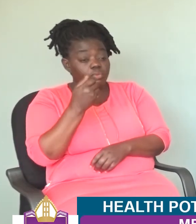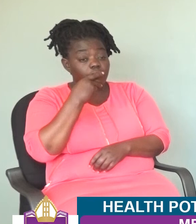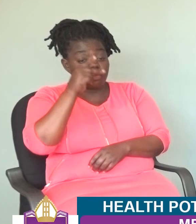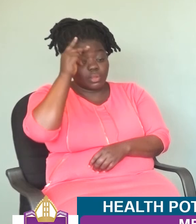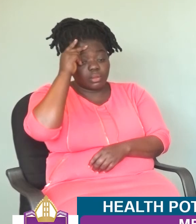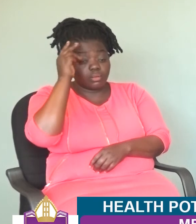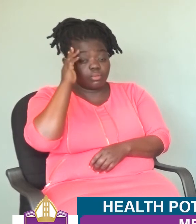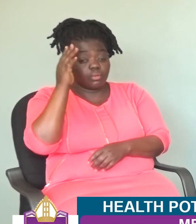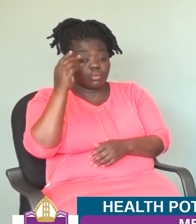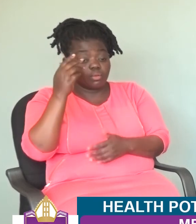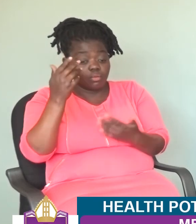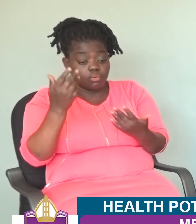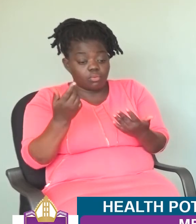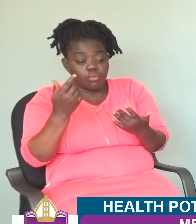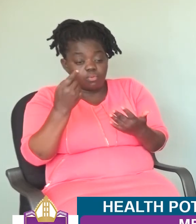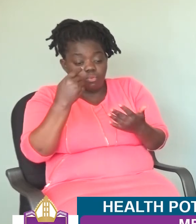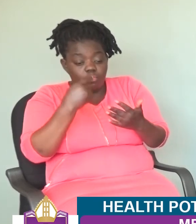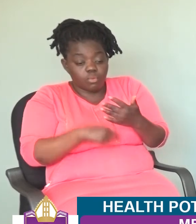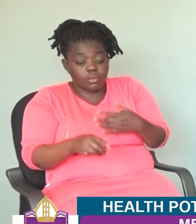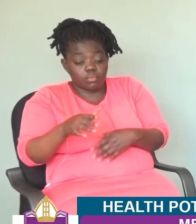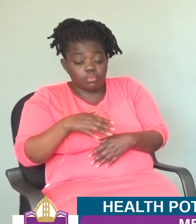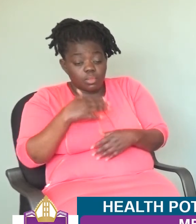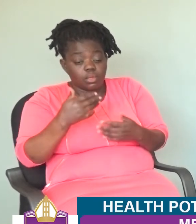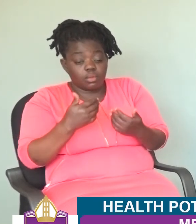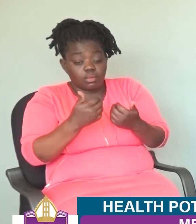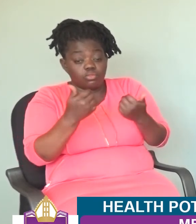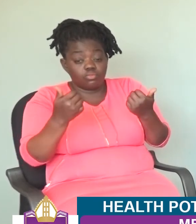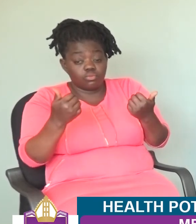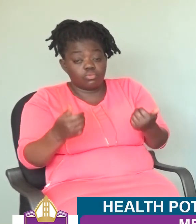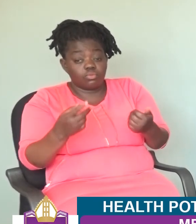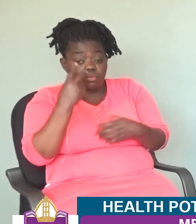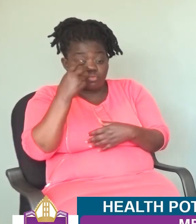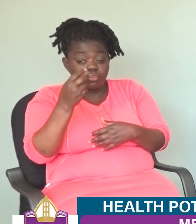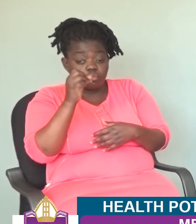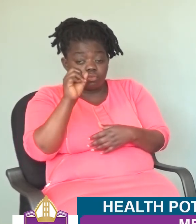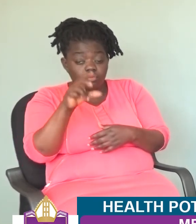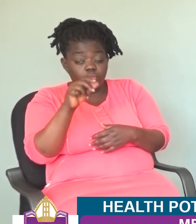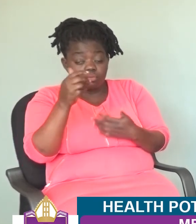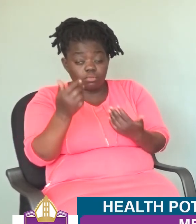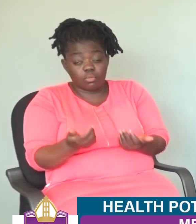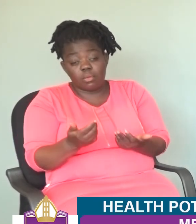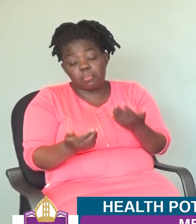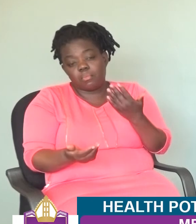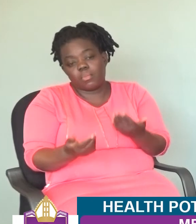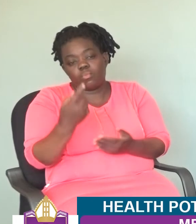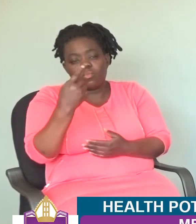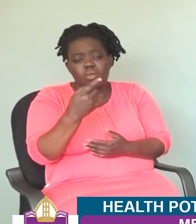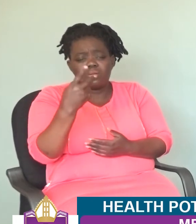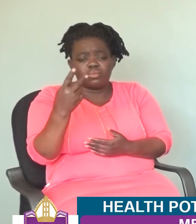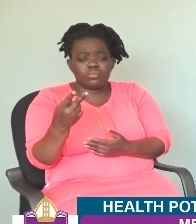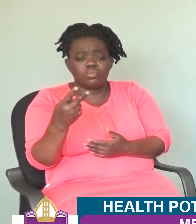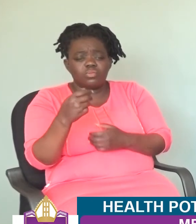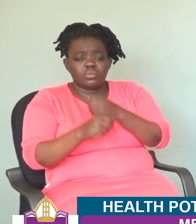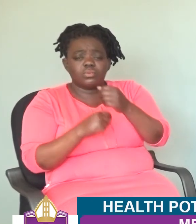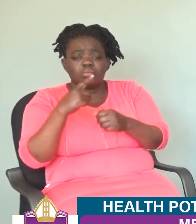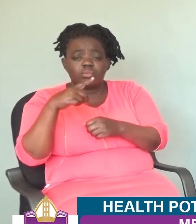my child's vision is good. At least once every 2 years to take the child for screening. Let the doctors say that